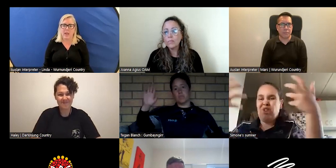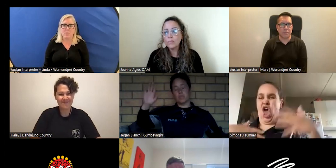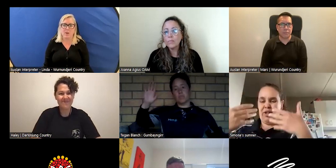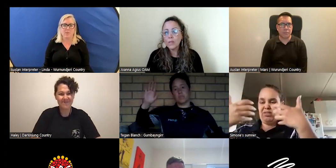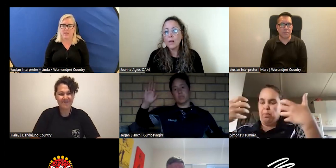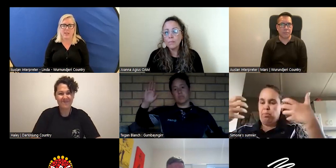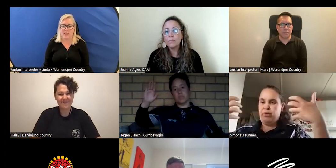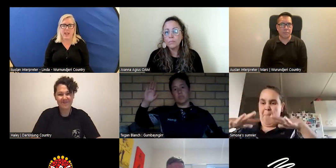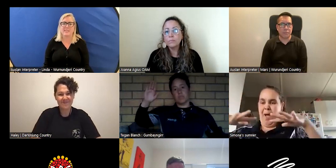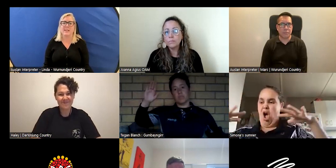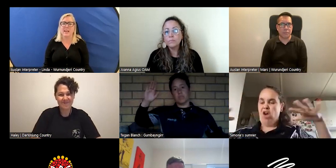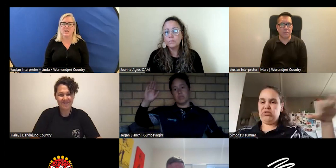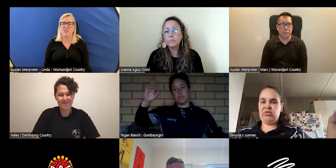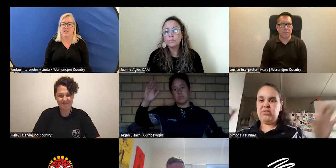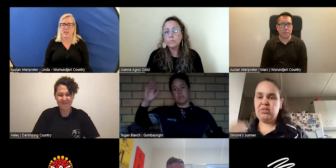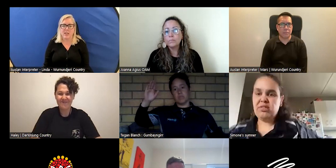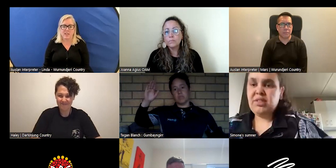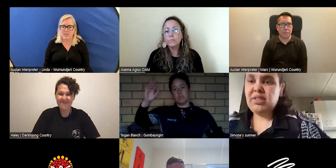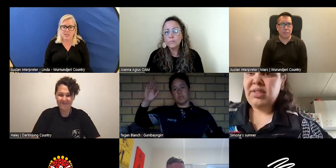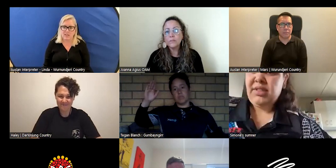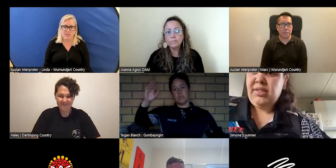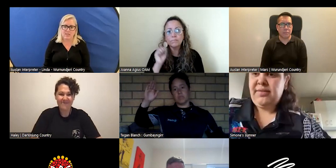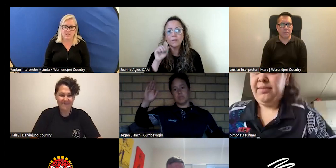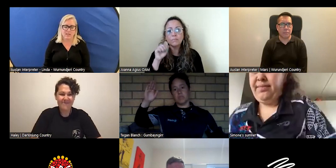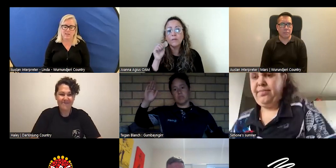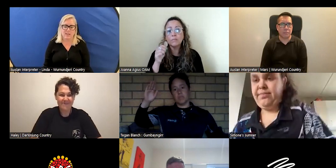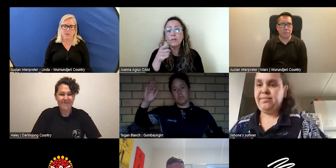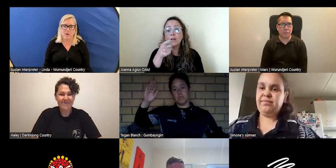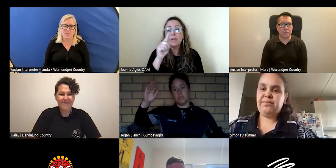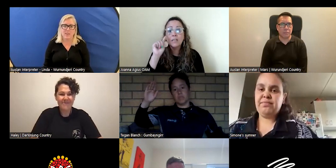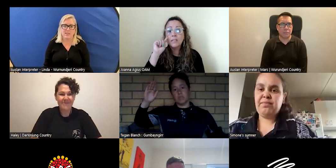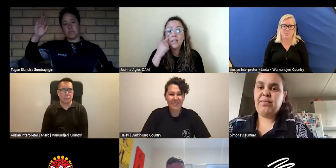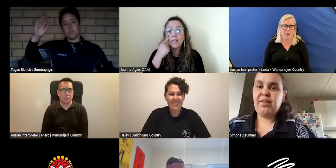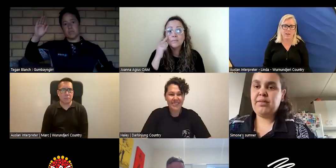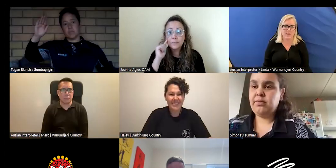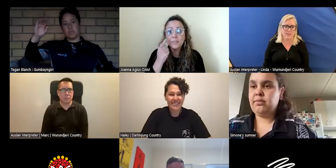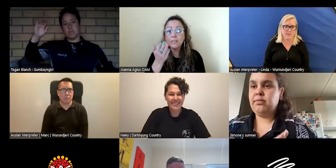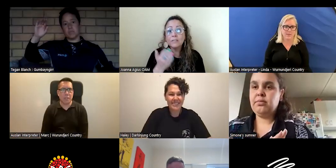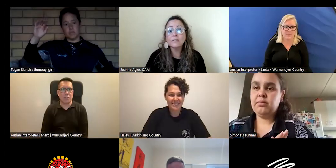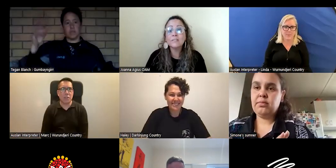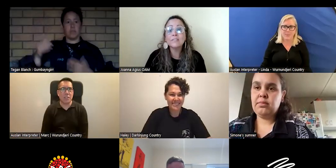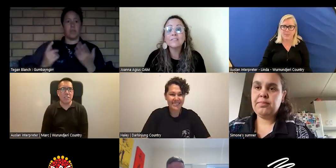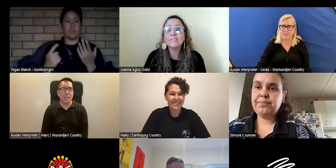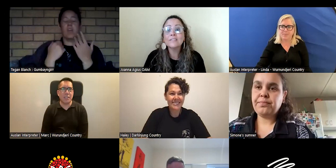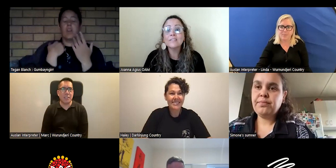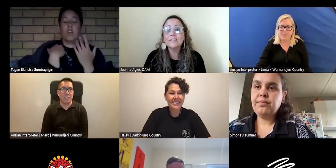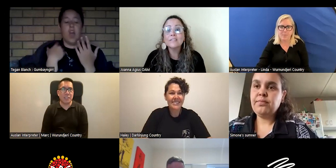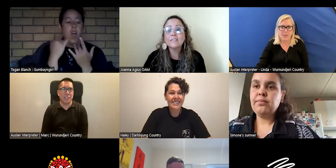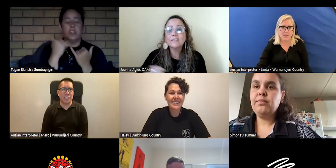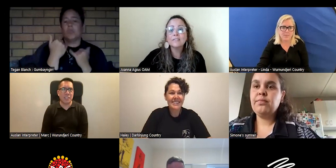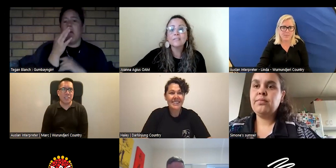work collaboratively as a nation to get rid of these barriers. That's right. Tegan.